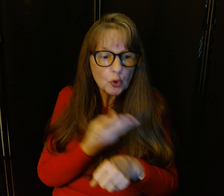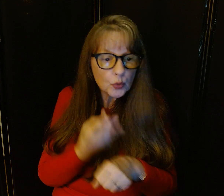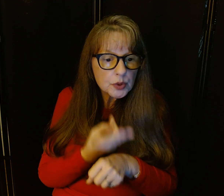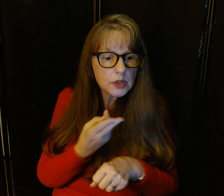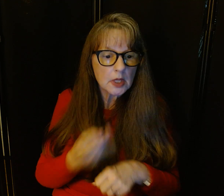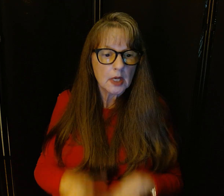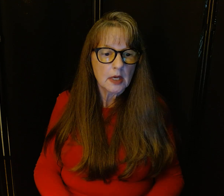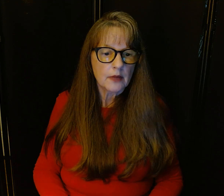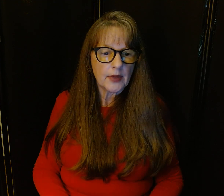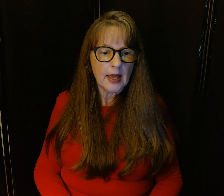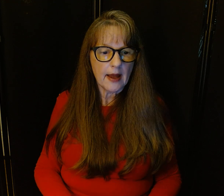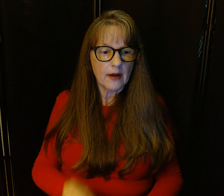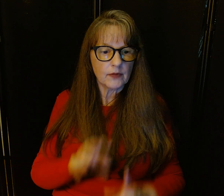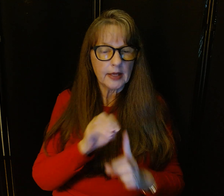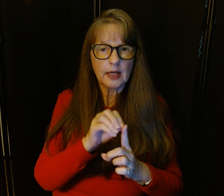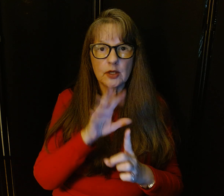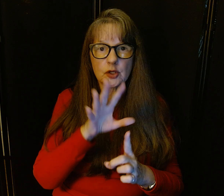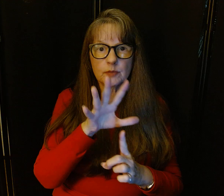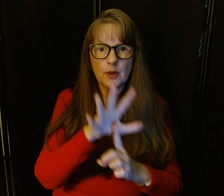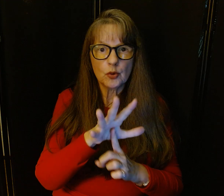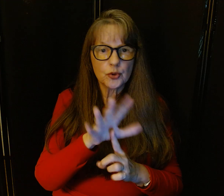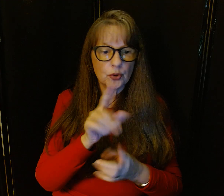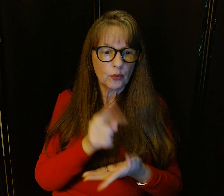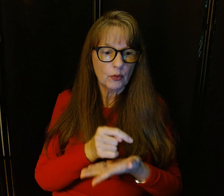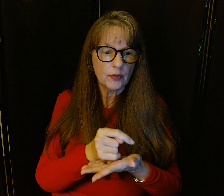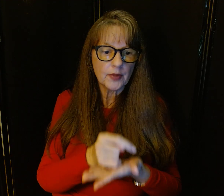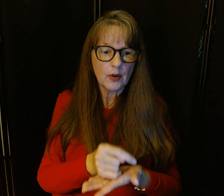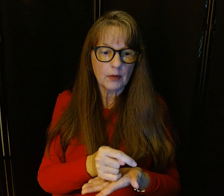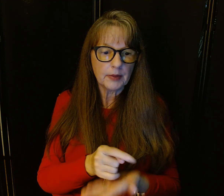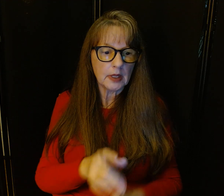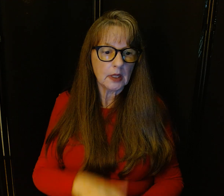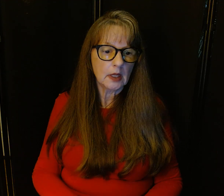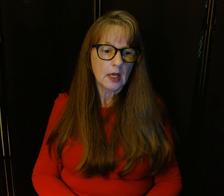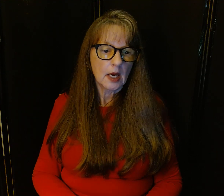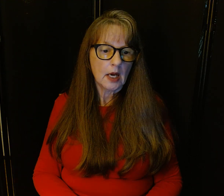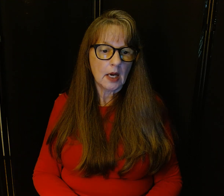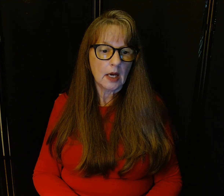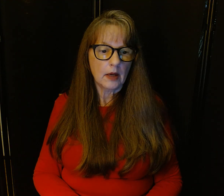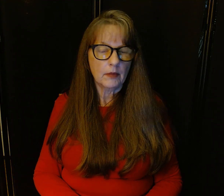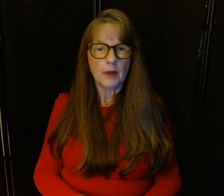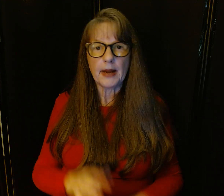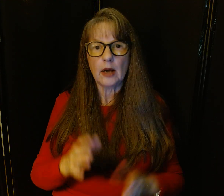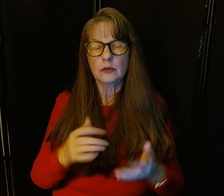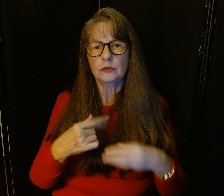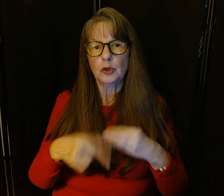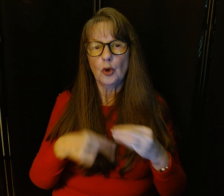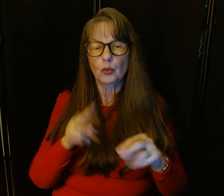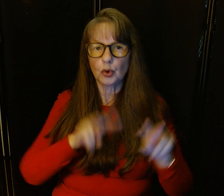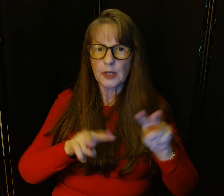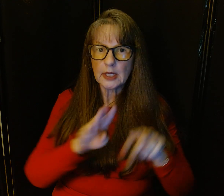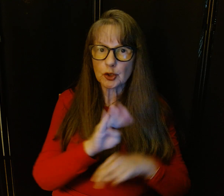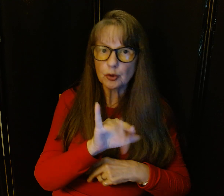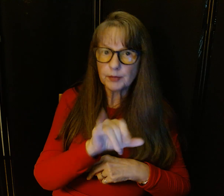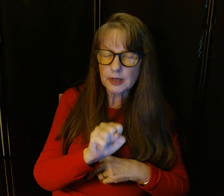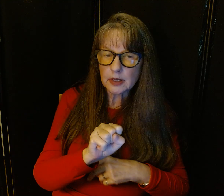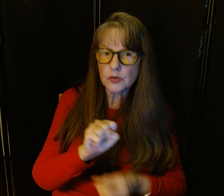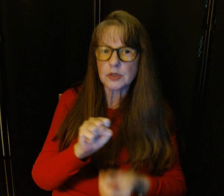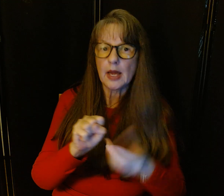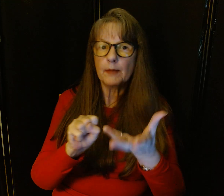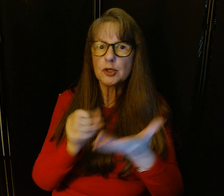used. They have like exposure therapy, about looking at your bills and how much money, so